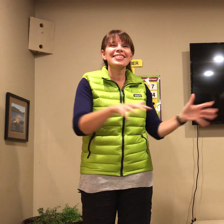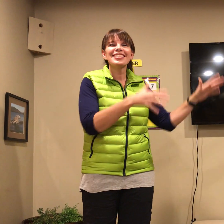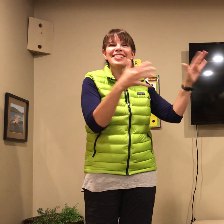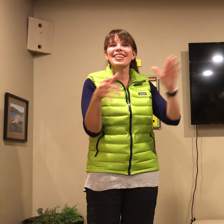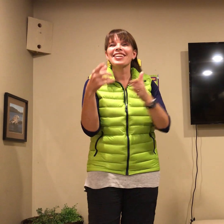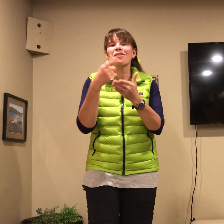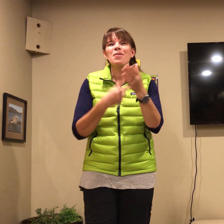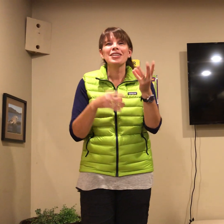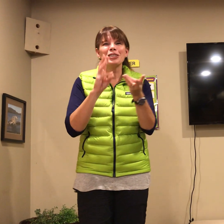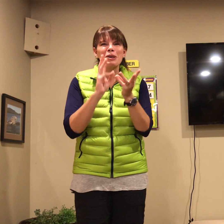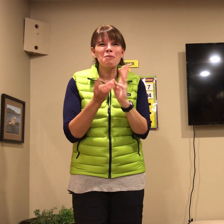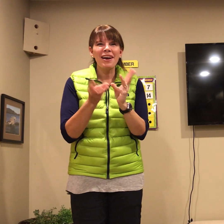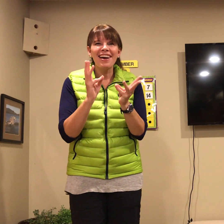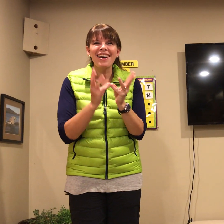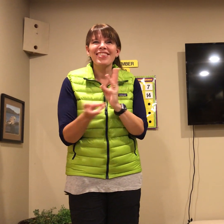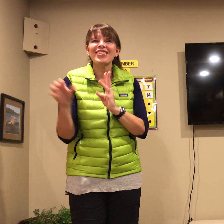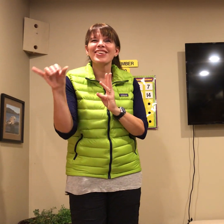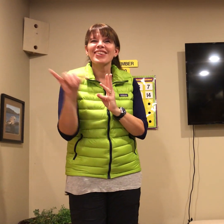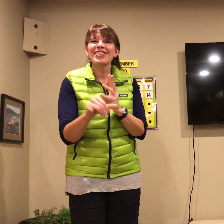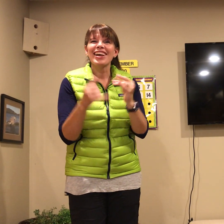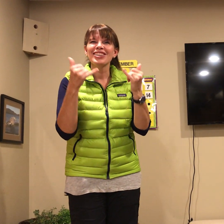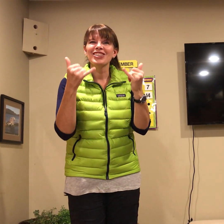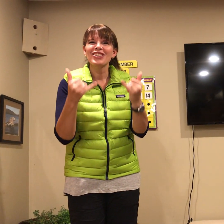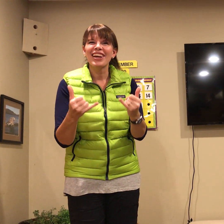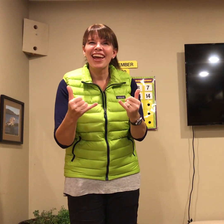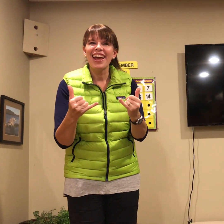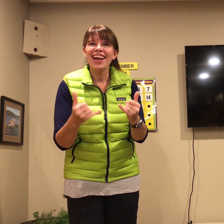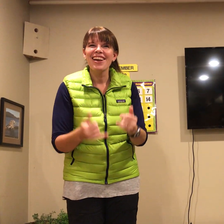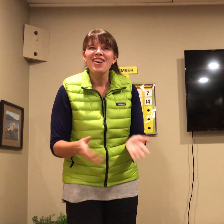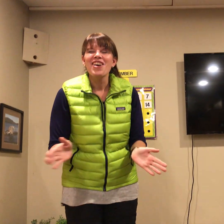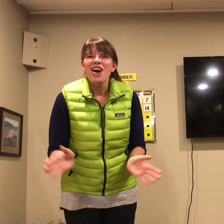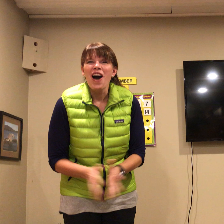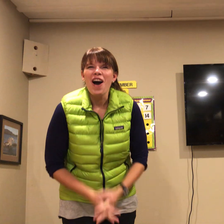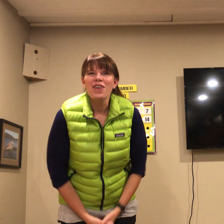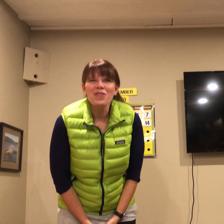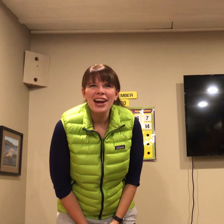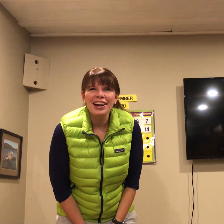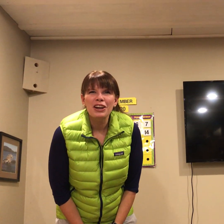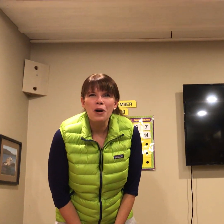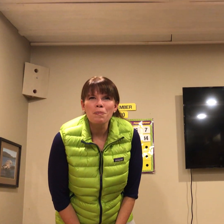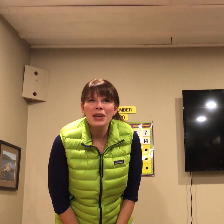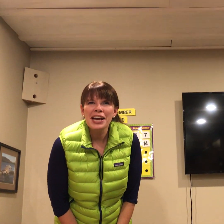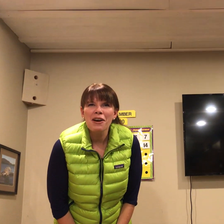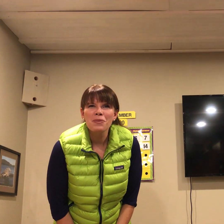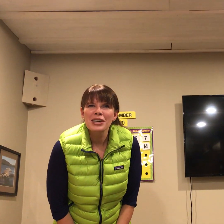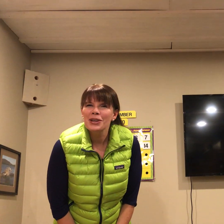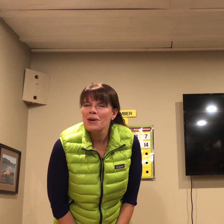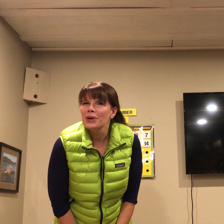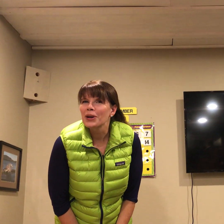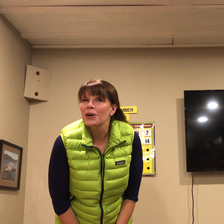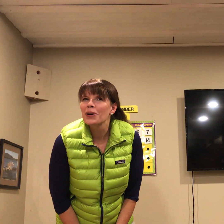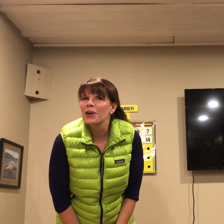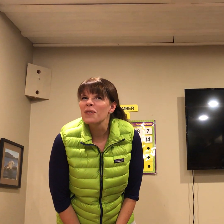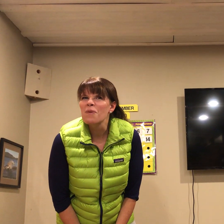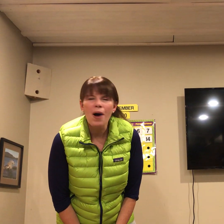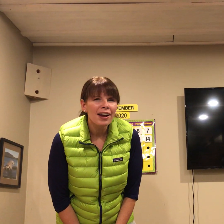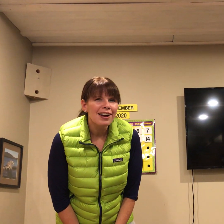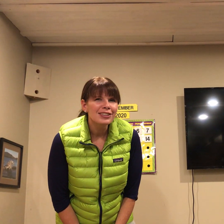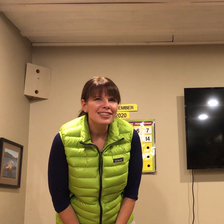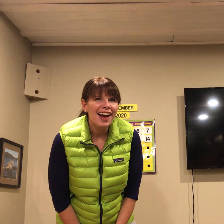windy? What's the weather like today? All right, go peek out a window or walk outside